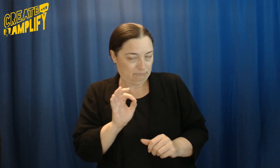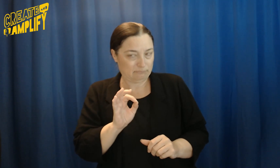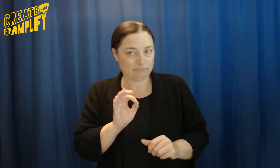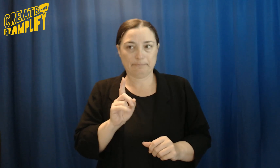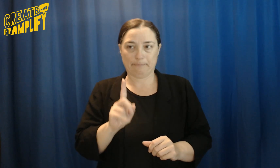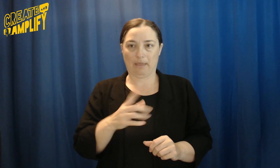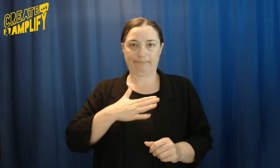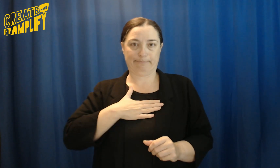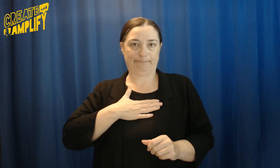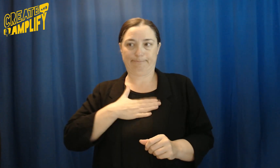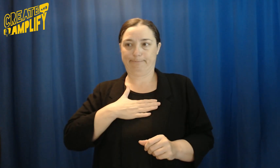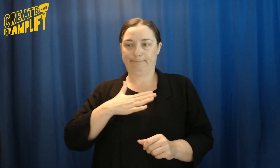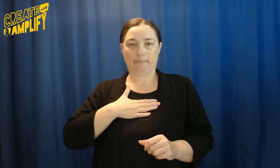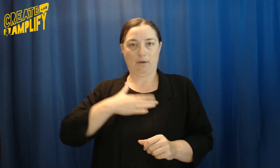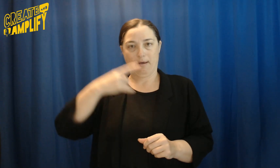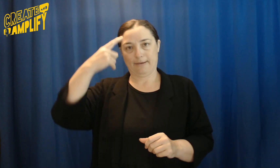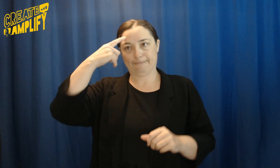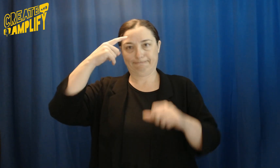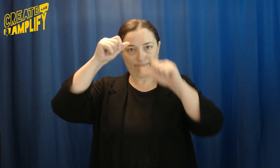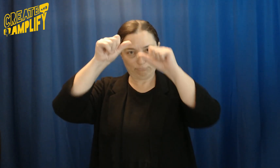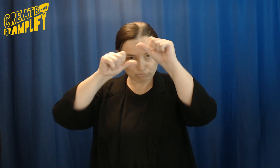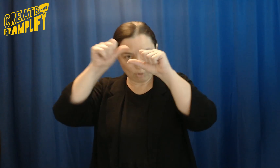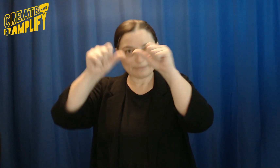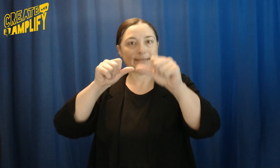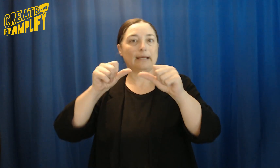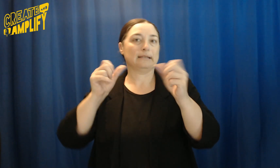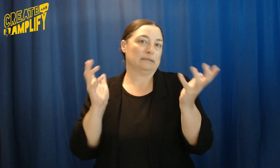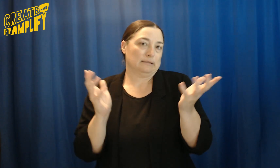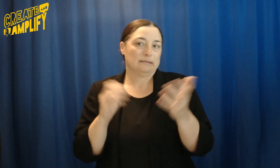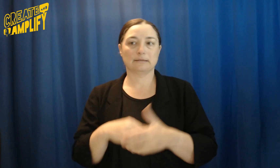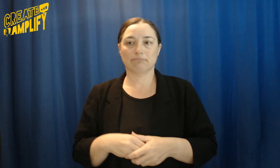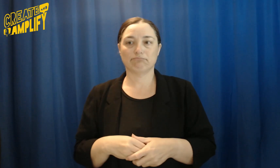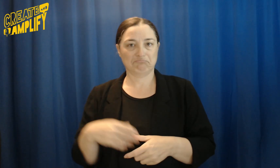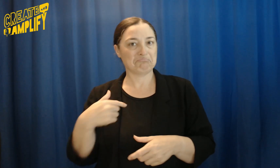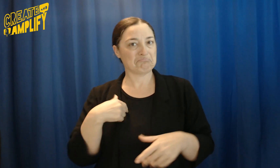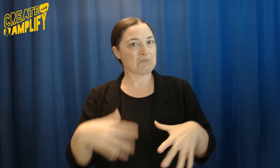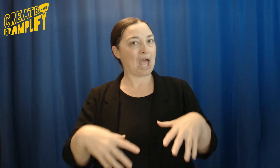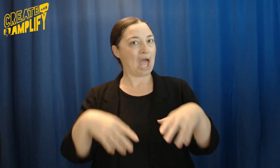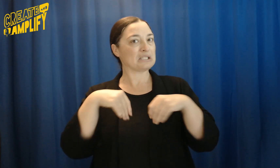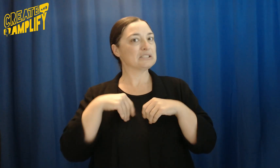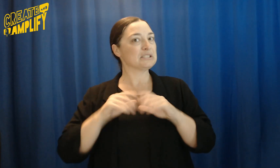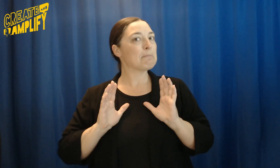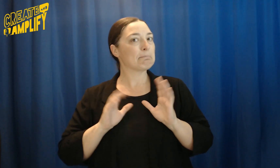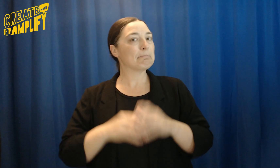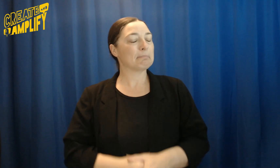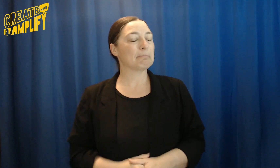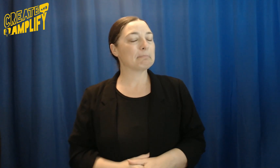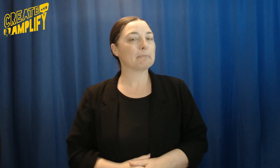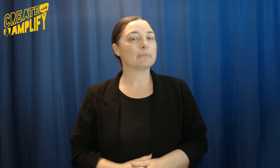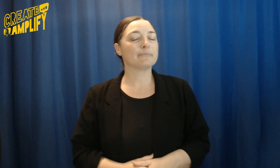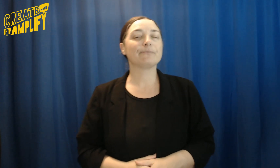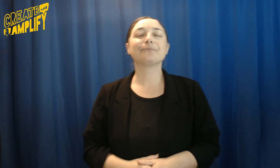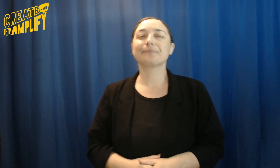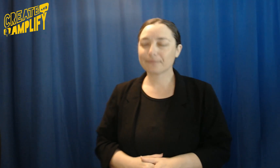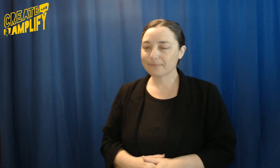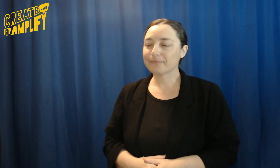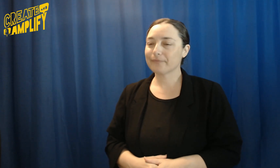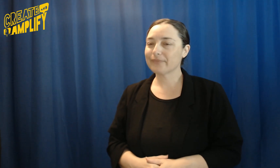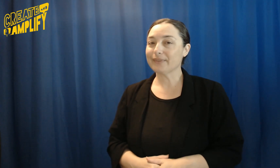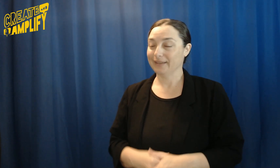my process is. And I've come to accept that. So you've made reference to the fact that you're